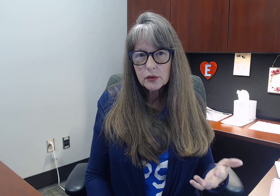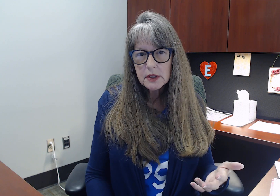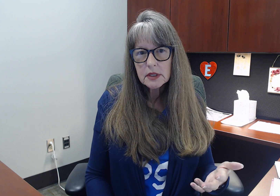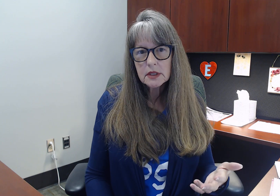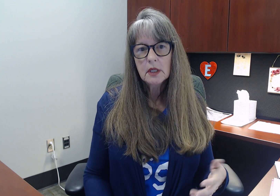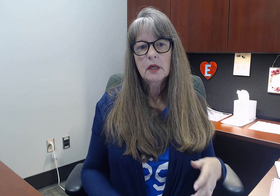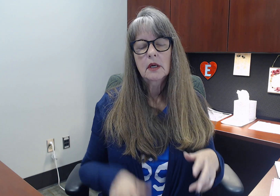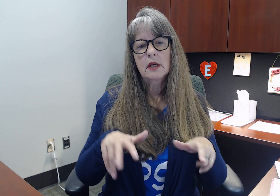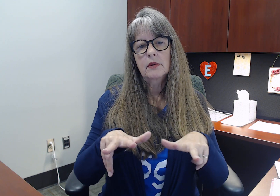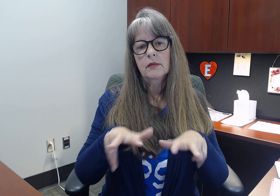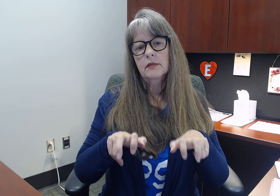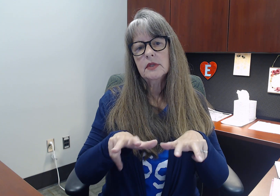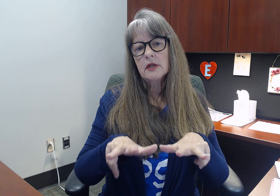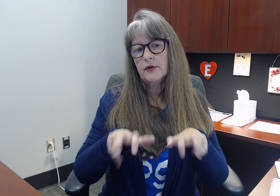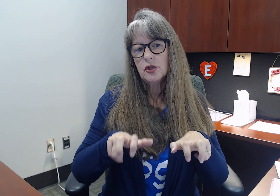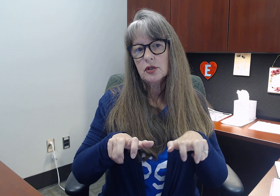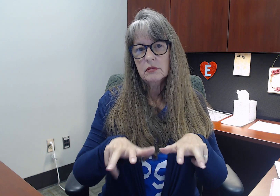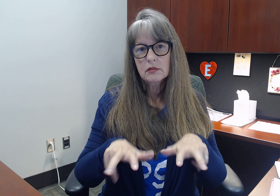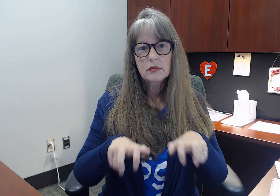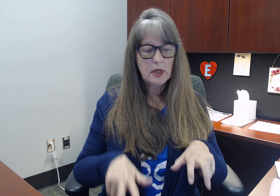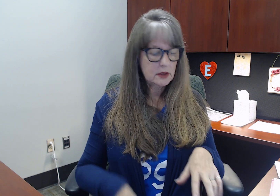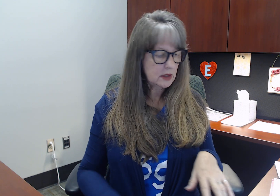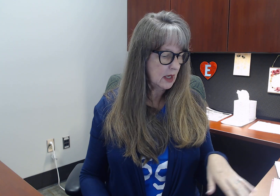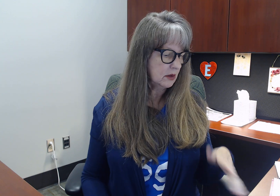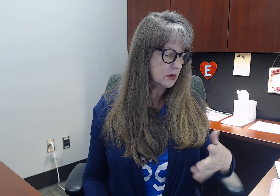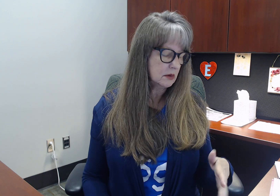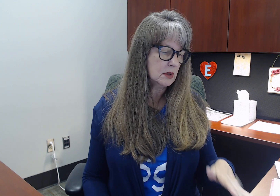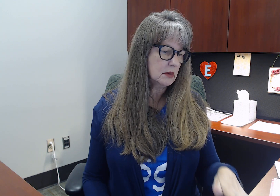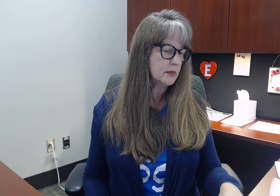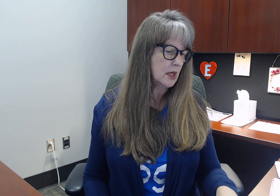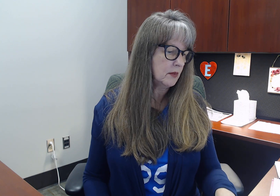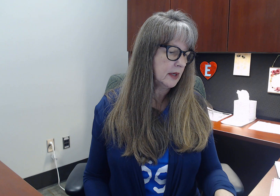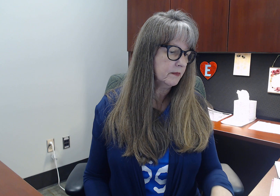opportunist, selfish. I use it sometimes that way.